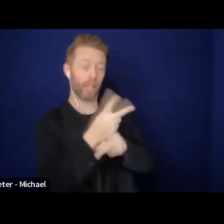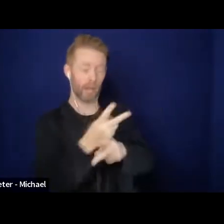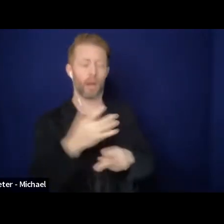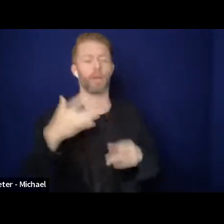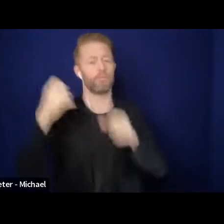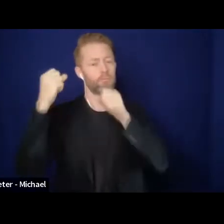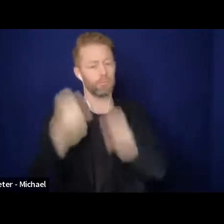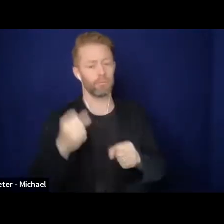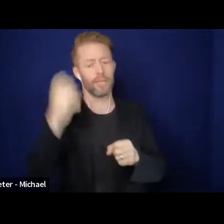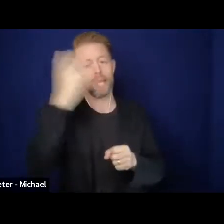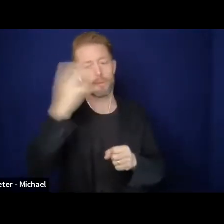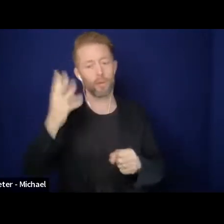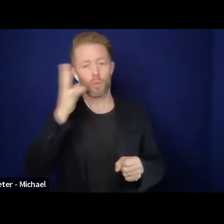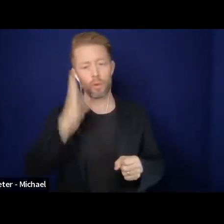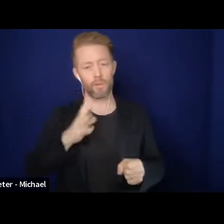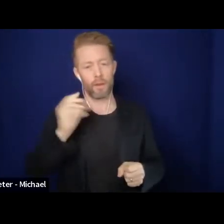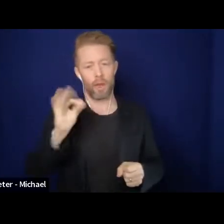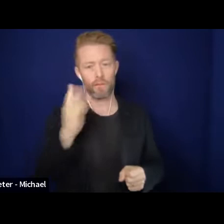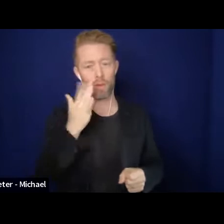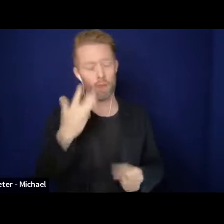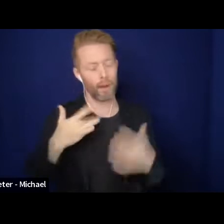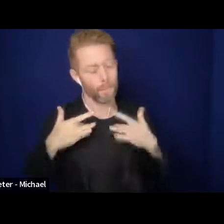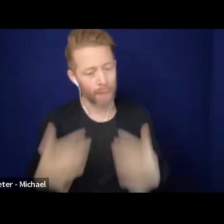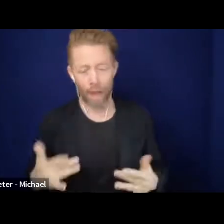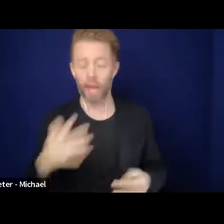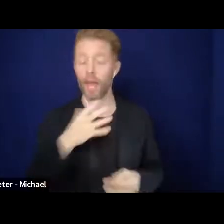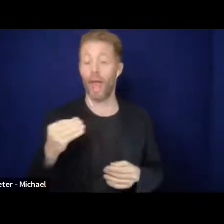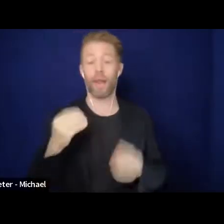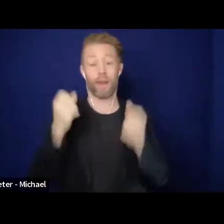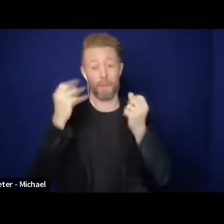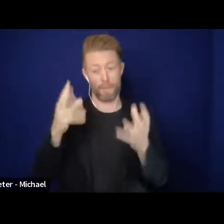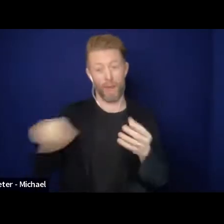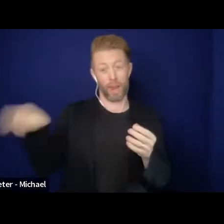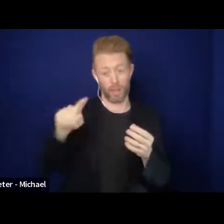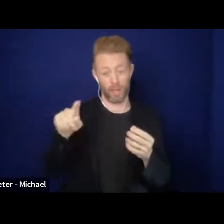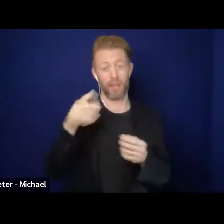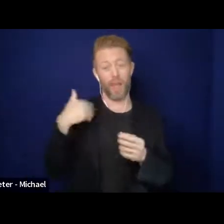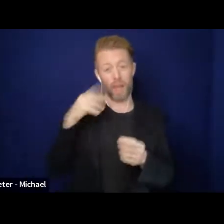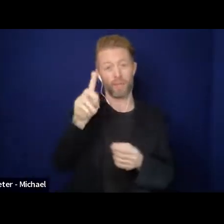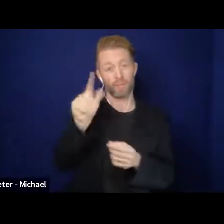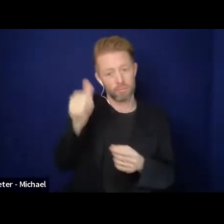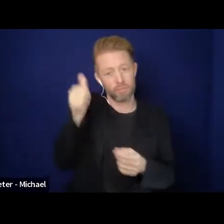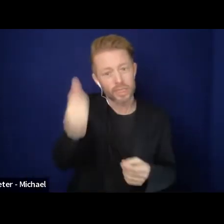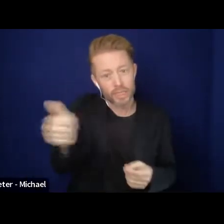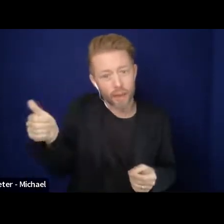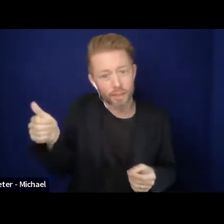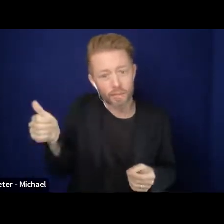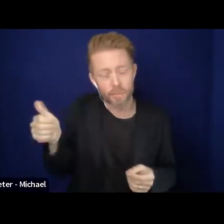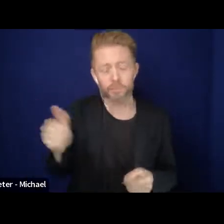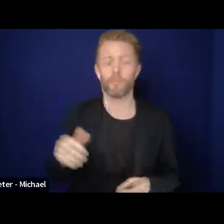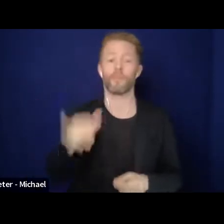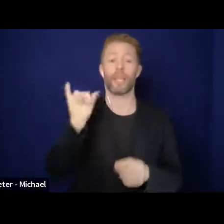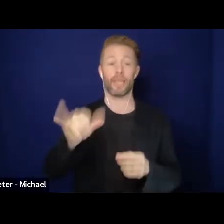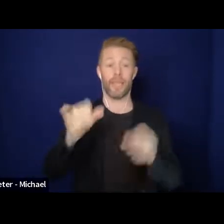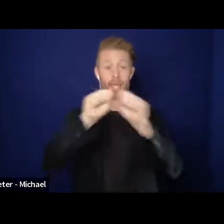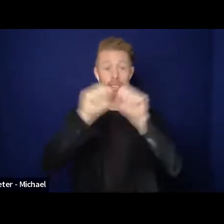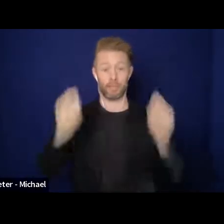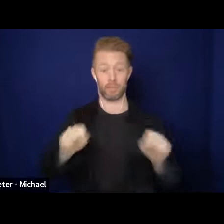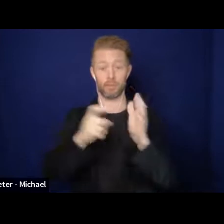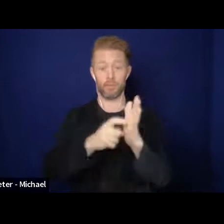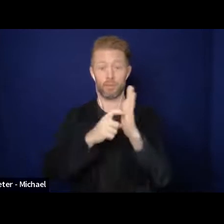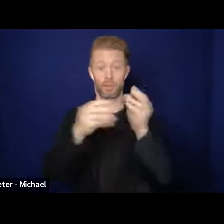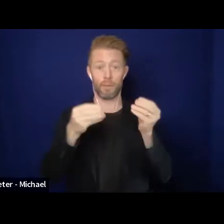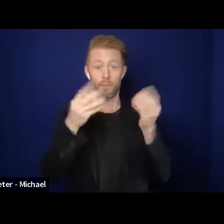color, and many of whom are often disabled themselves. Those systems require providers to